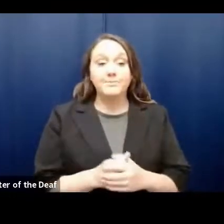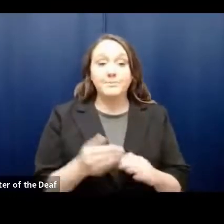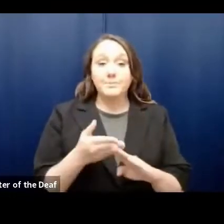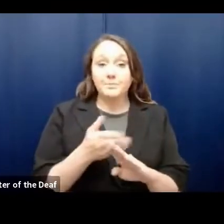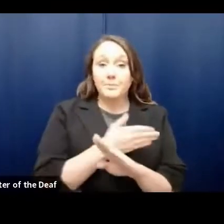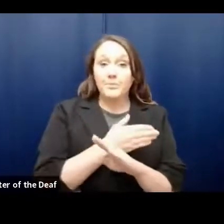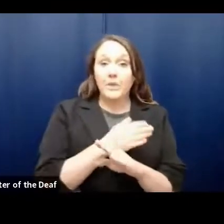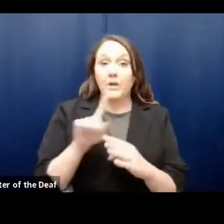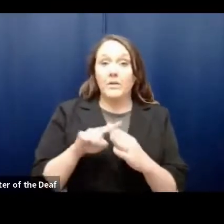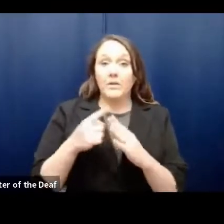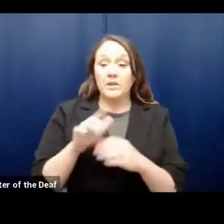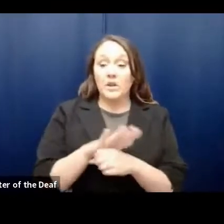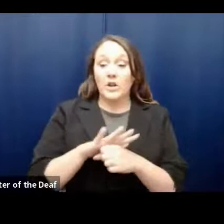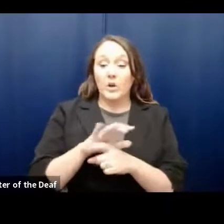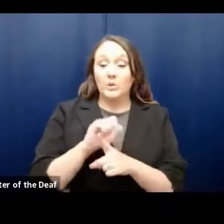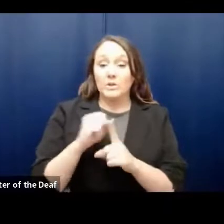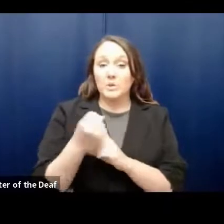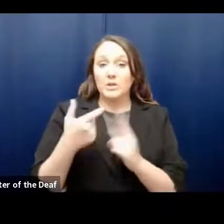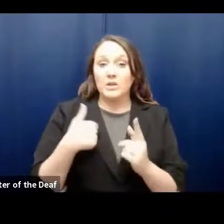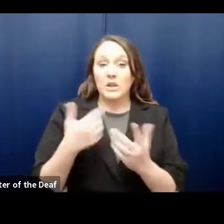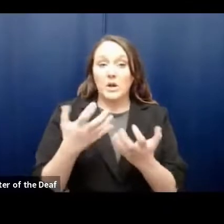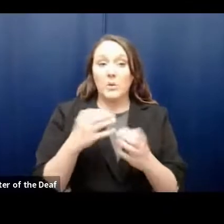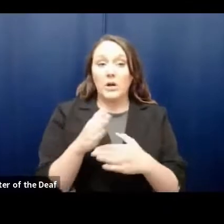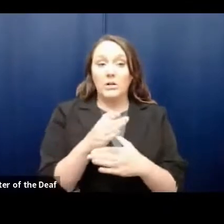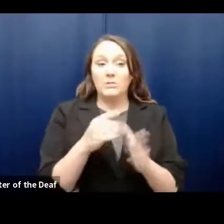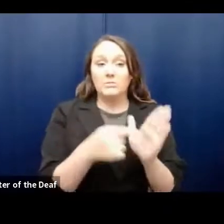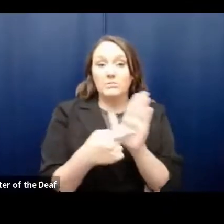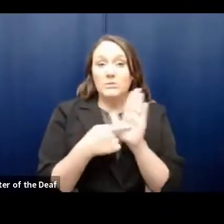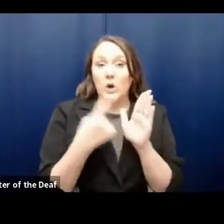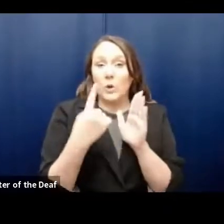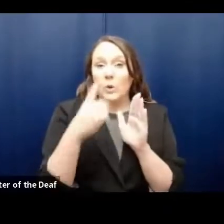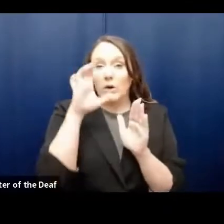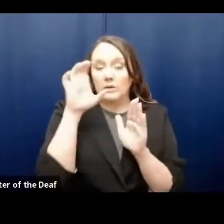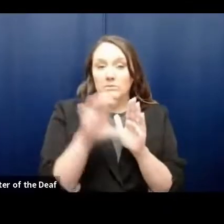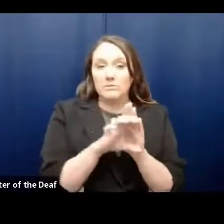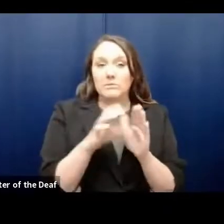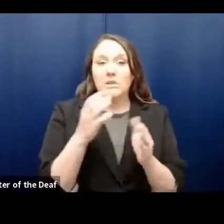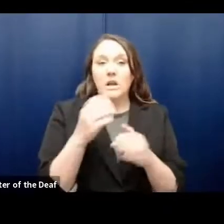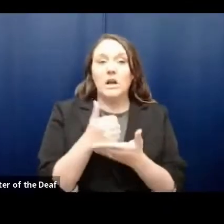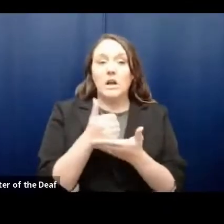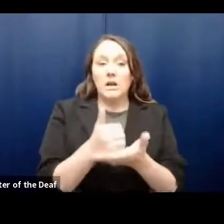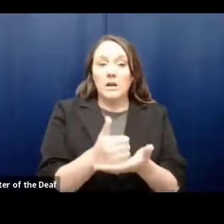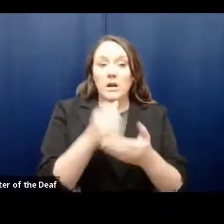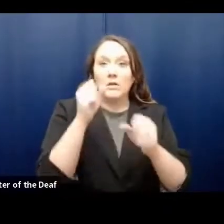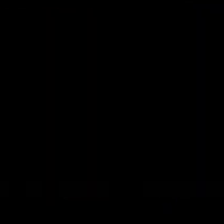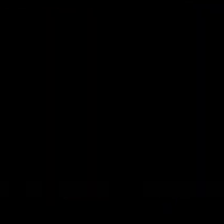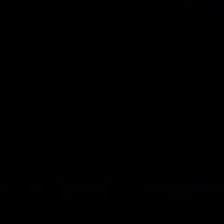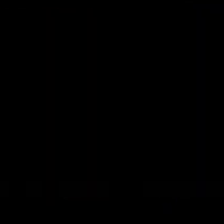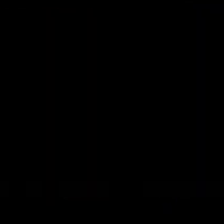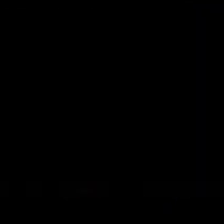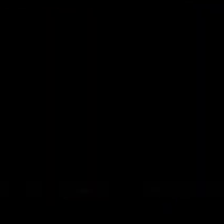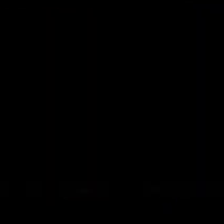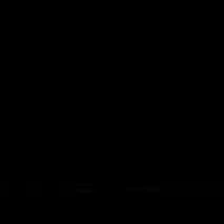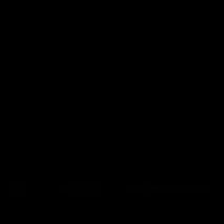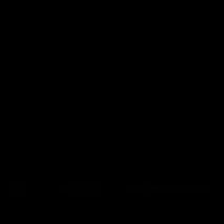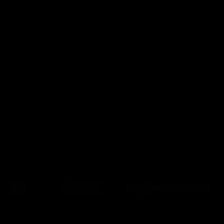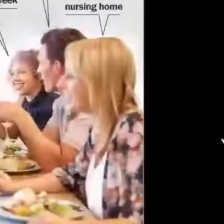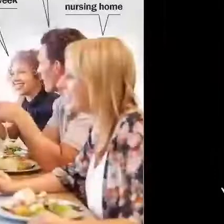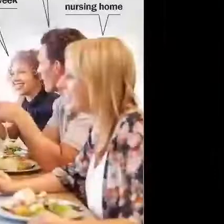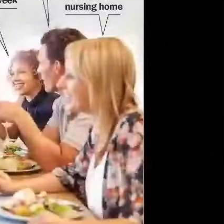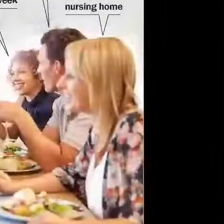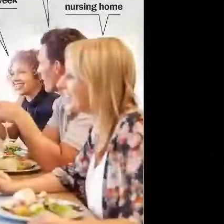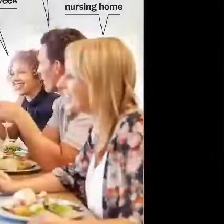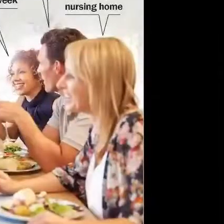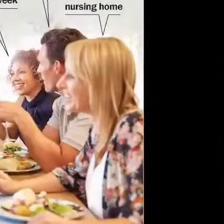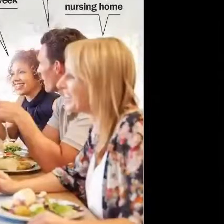move to the local situation, I want to show one graphic that we hope will help visually depict the risk of not following the 5 core